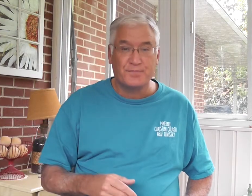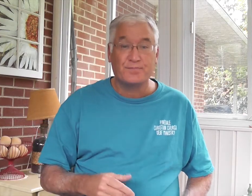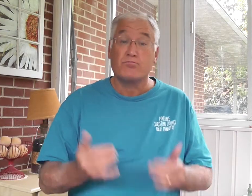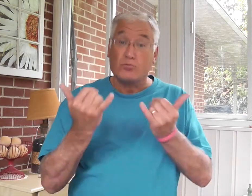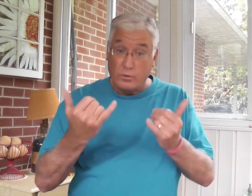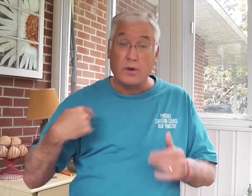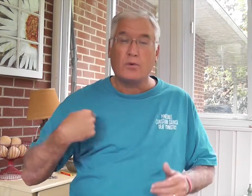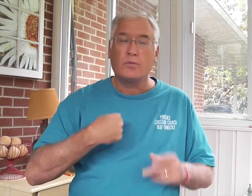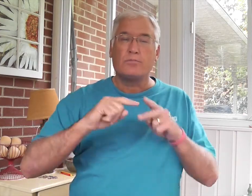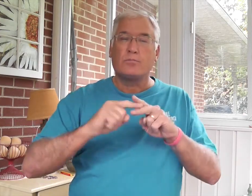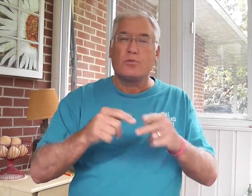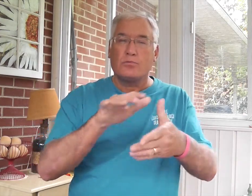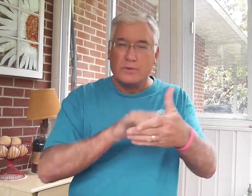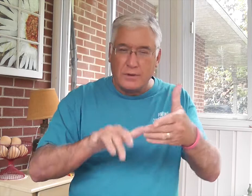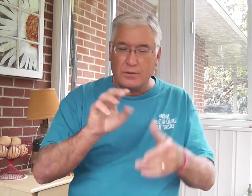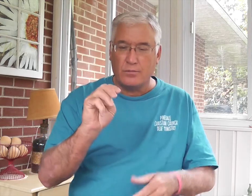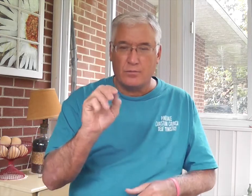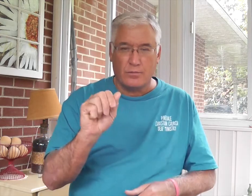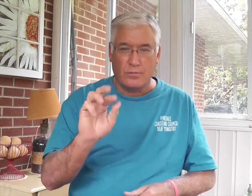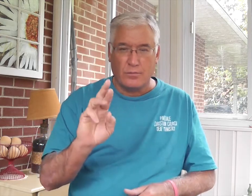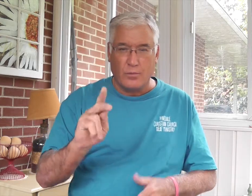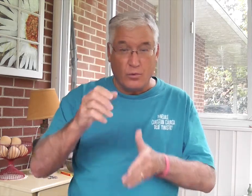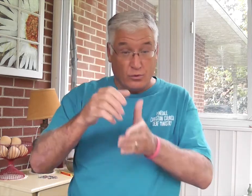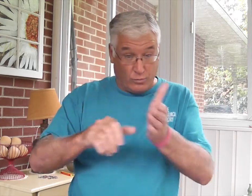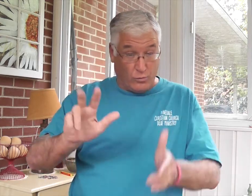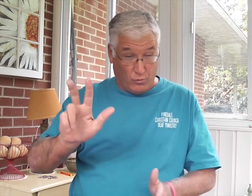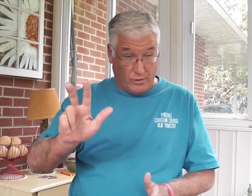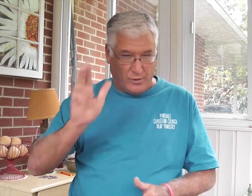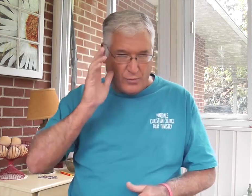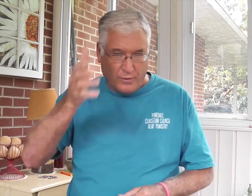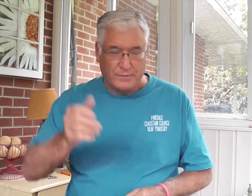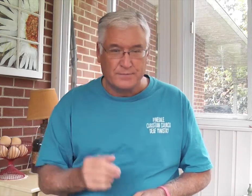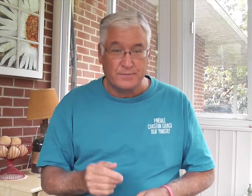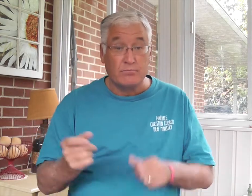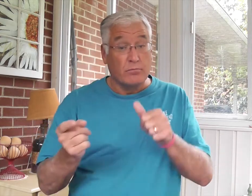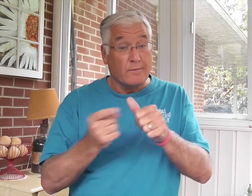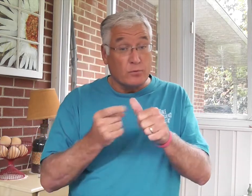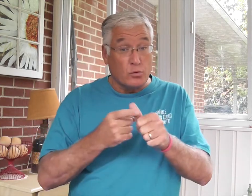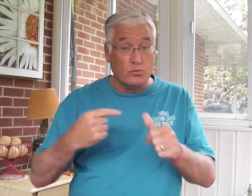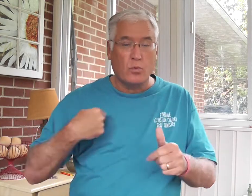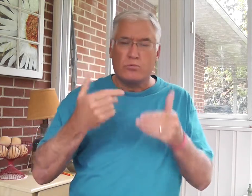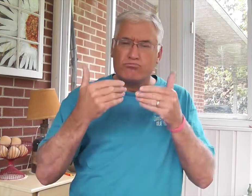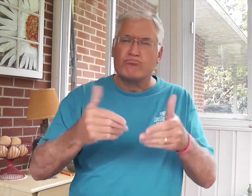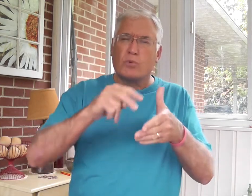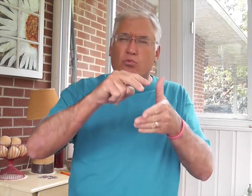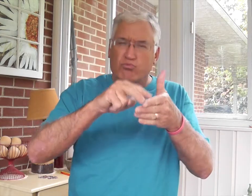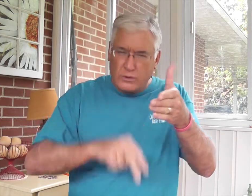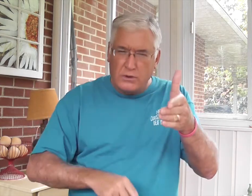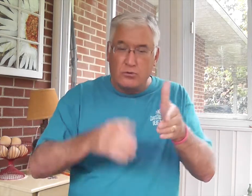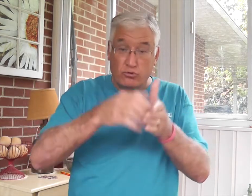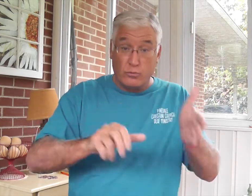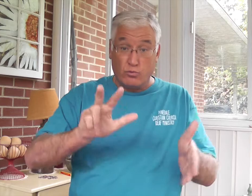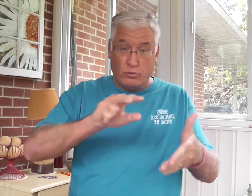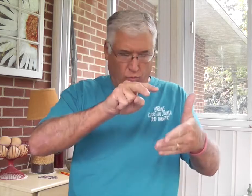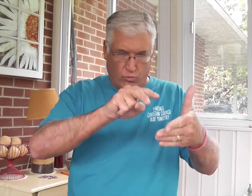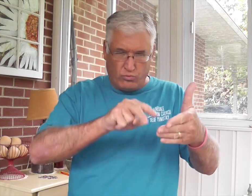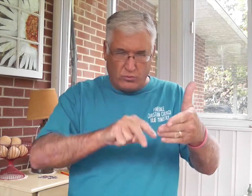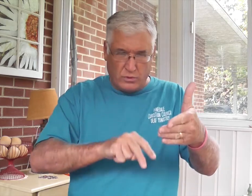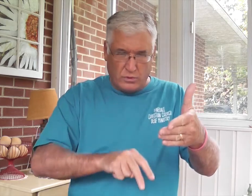Hello. We're going to start studying Mark chapter 3 now. But first, let's go ahead and read